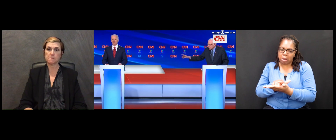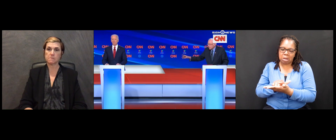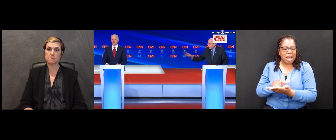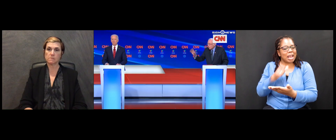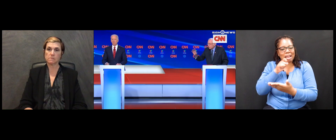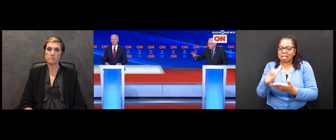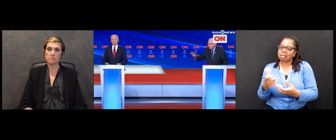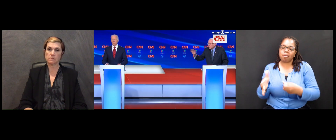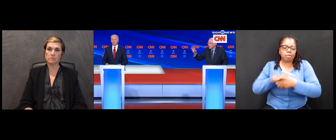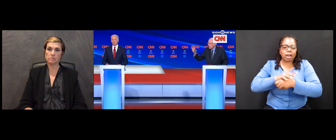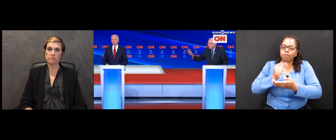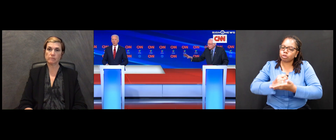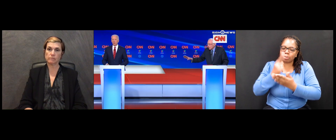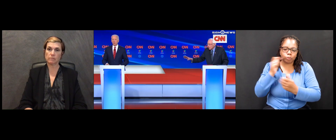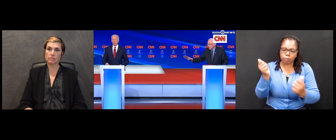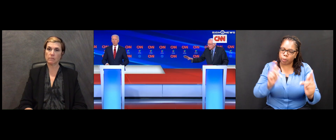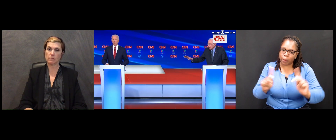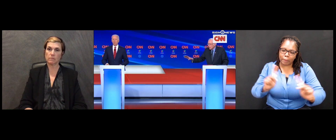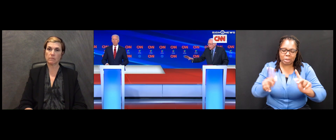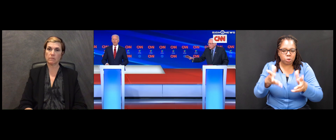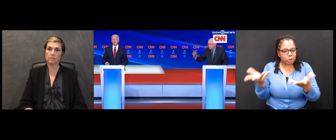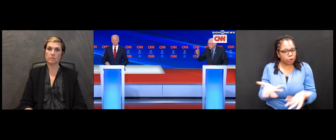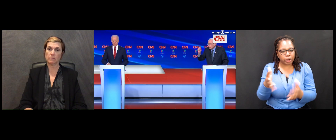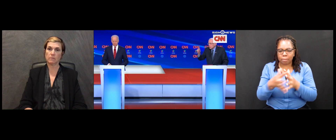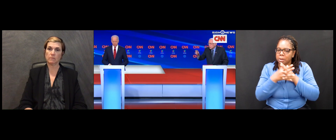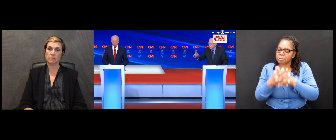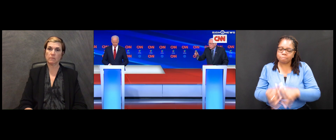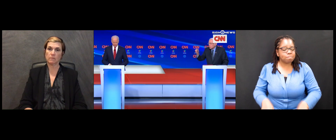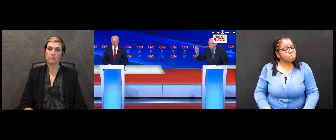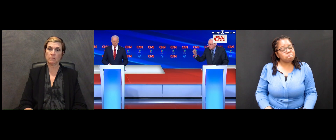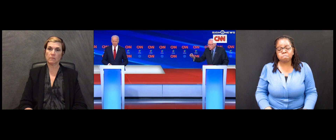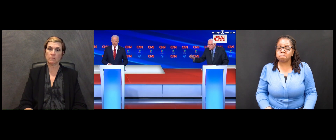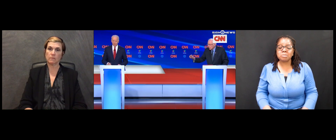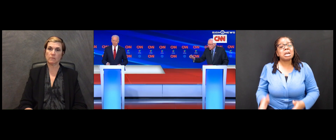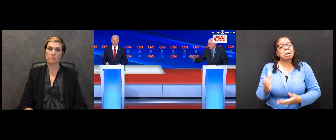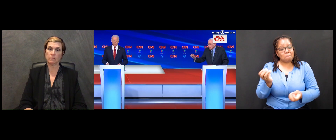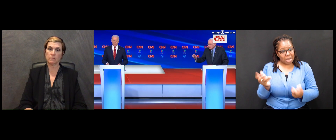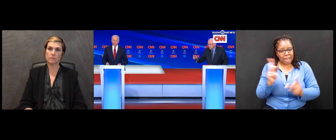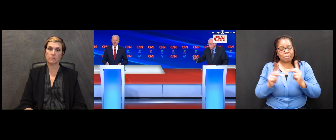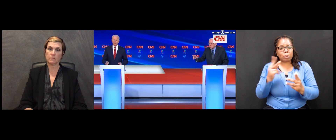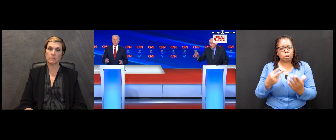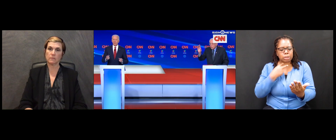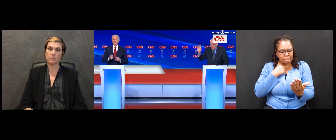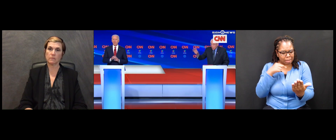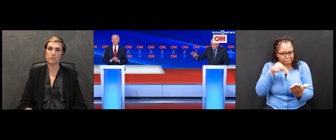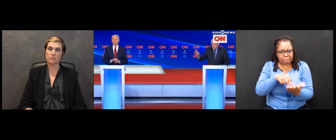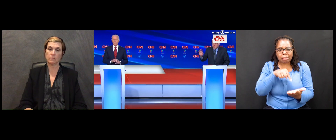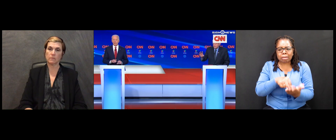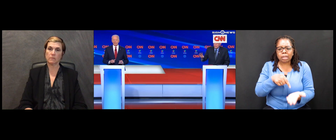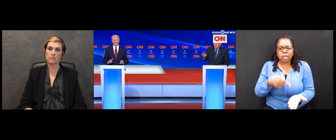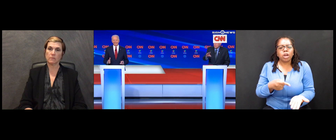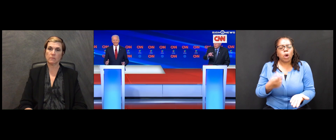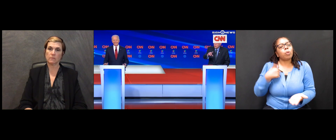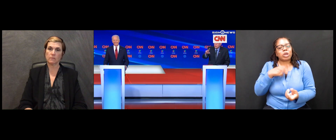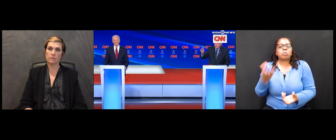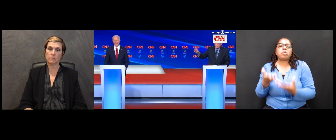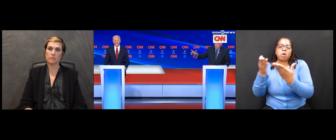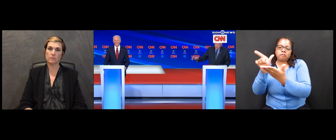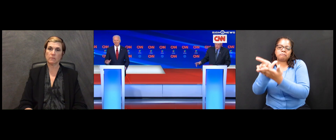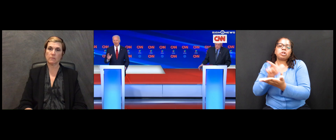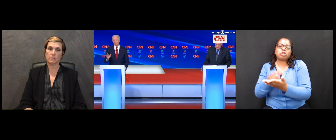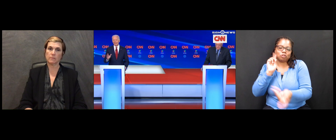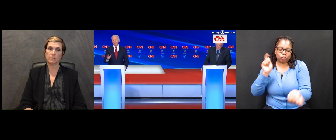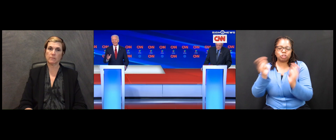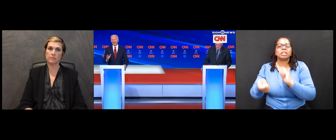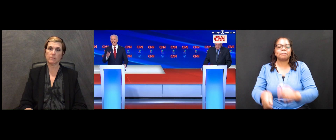covering treatment for all people in America, and that people are going to be stuck with a bill unless we change that. And we're going to offer legislation to, in fact,